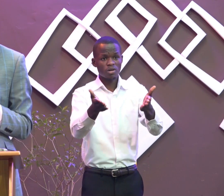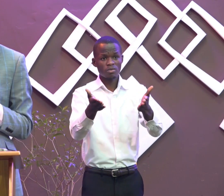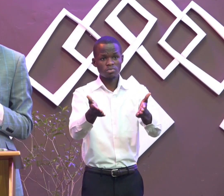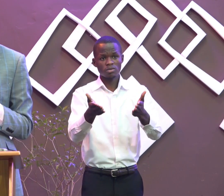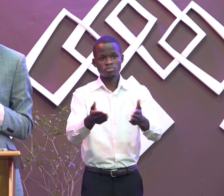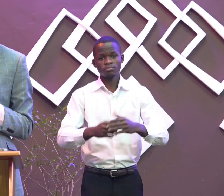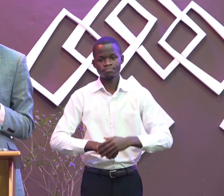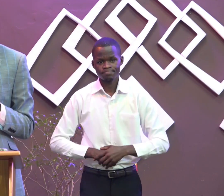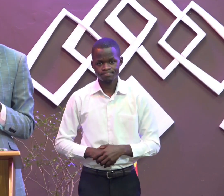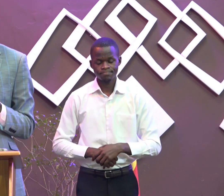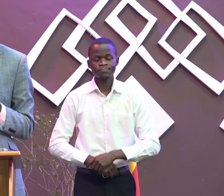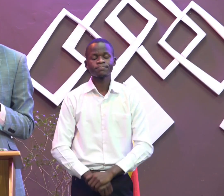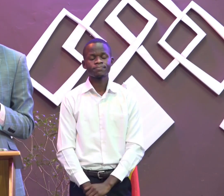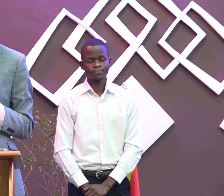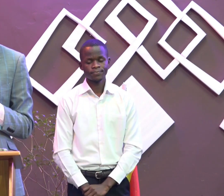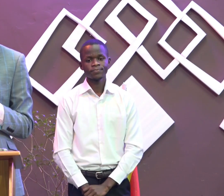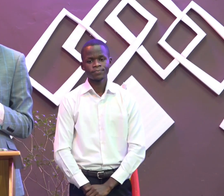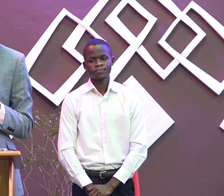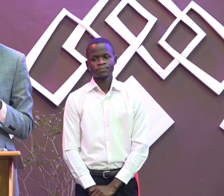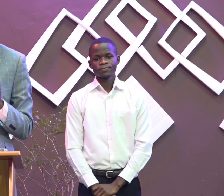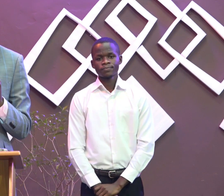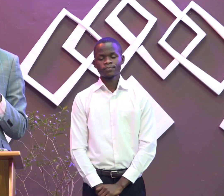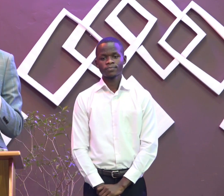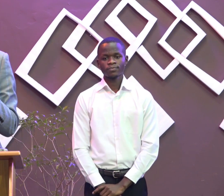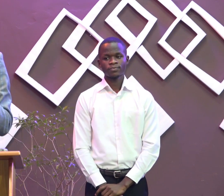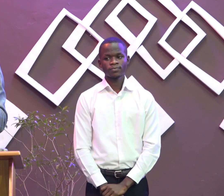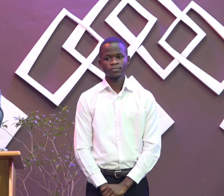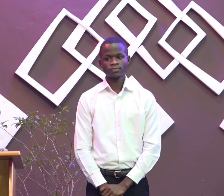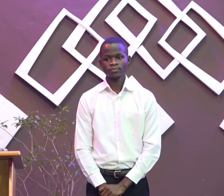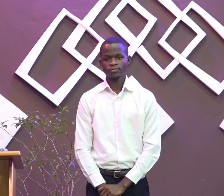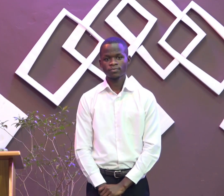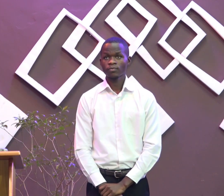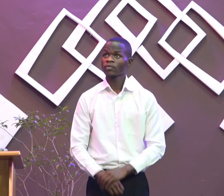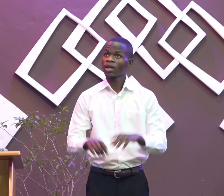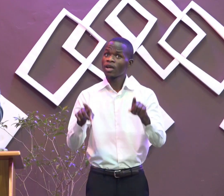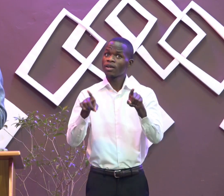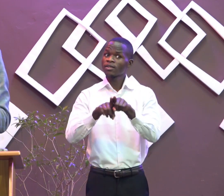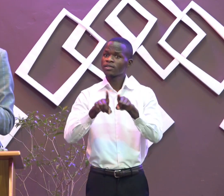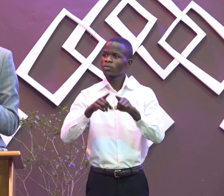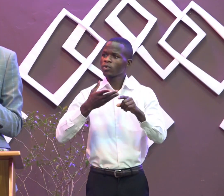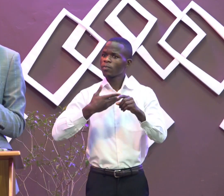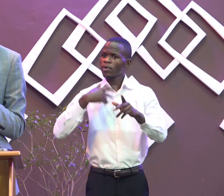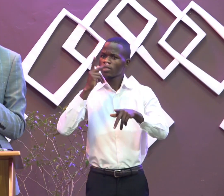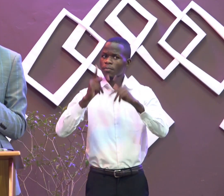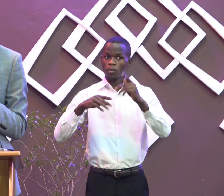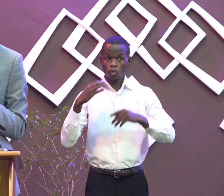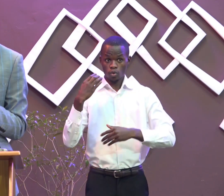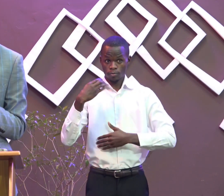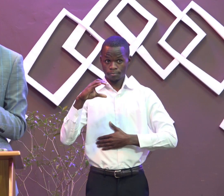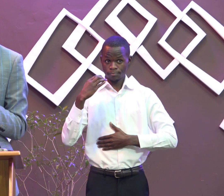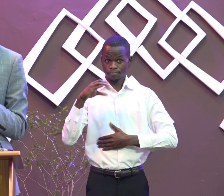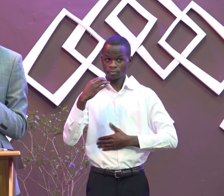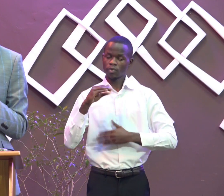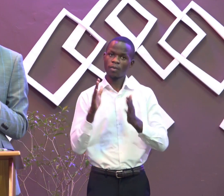were worshiping, we had removed the iron sheets and we had brought everything here at the church compound. Tina abantu abamu bali kachiko kati abamba omulanga